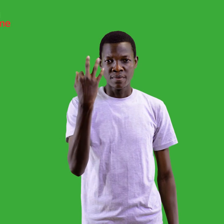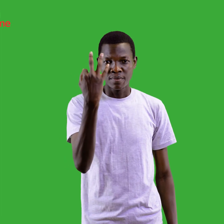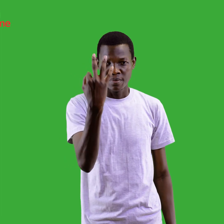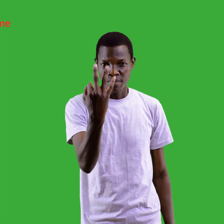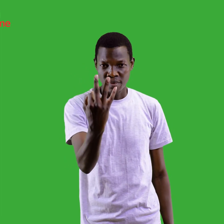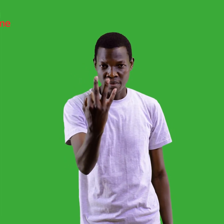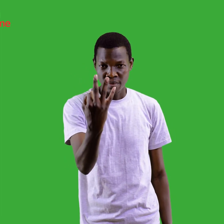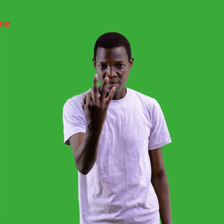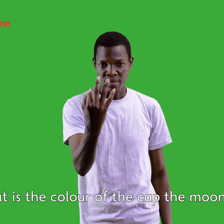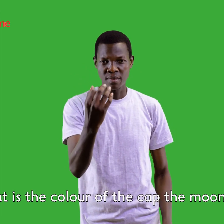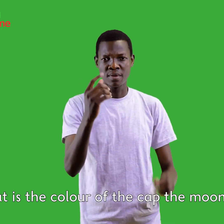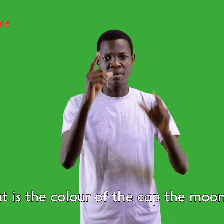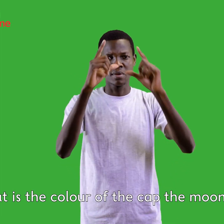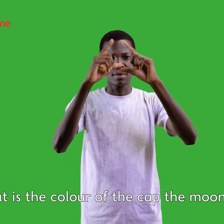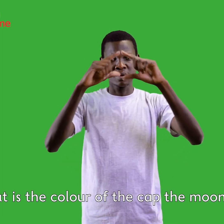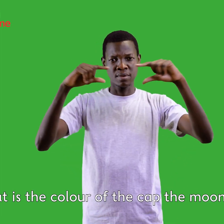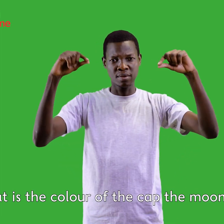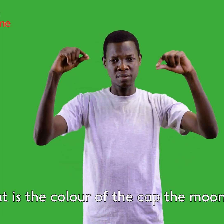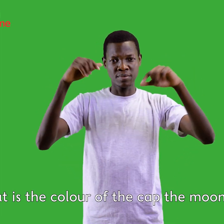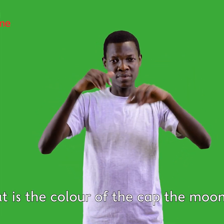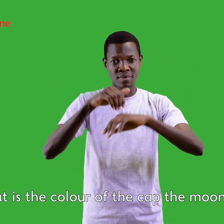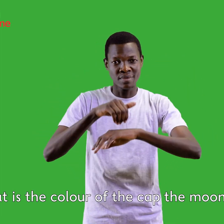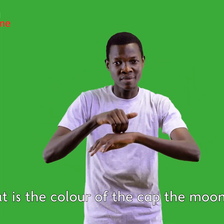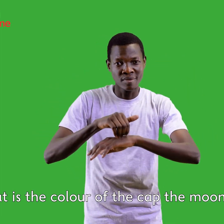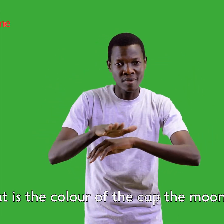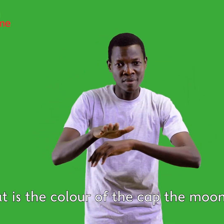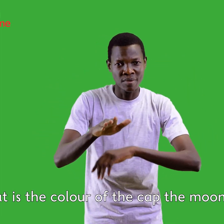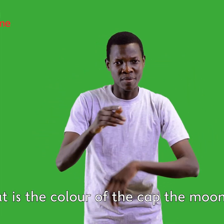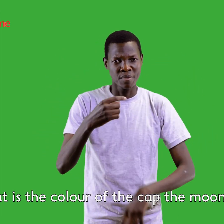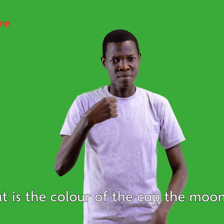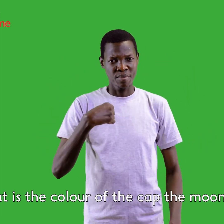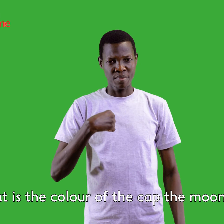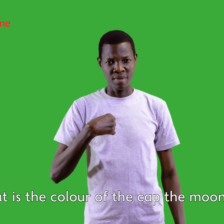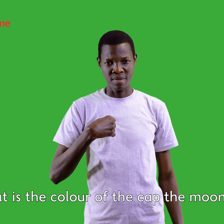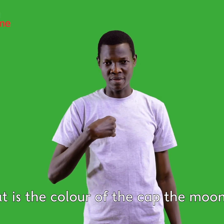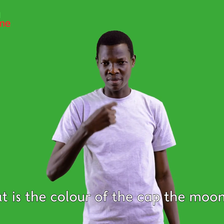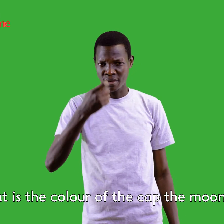Number 3. What is the color of the cap the moon sent me?